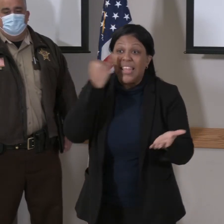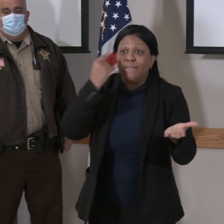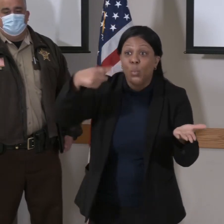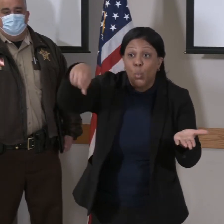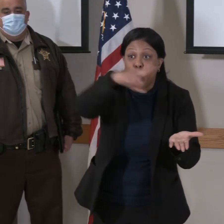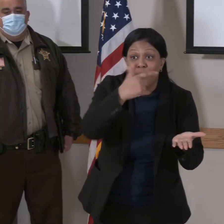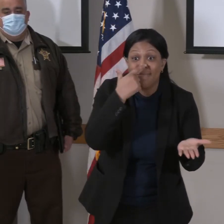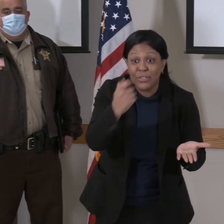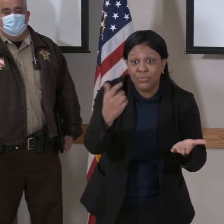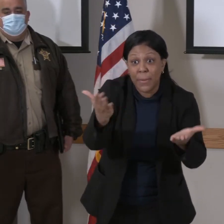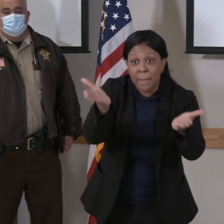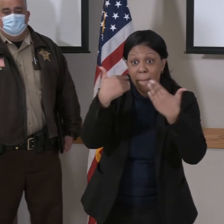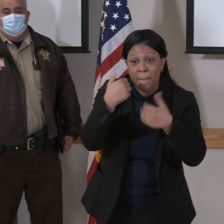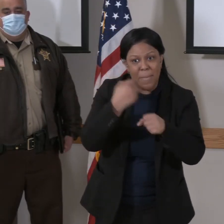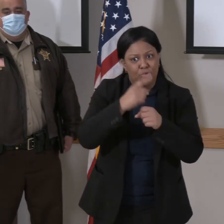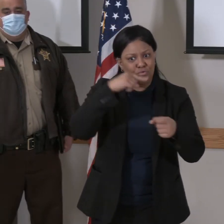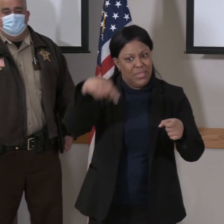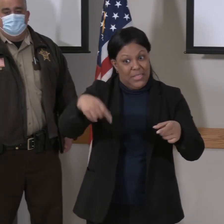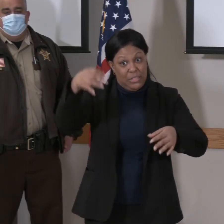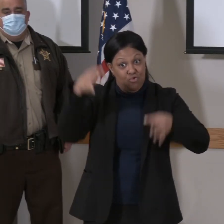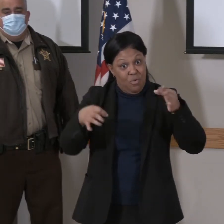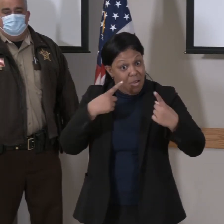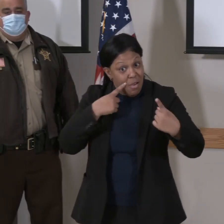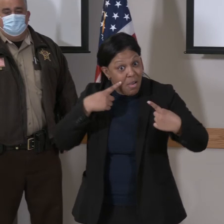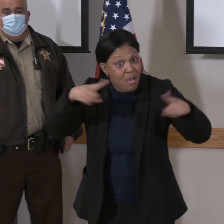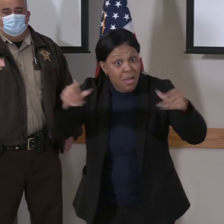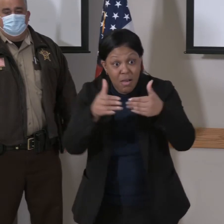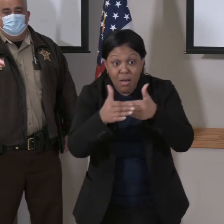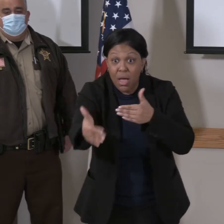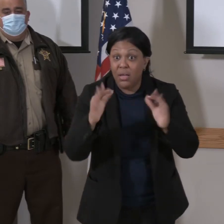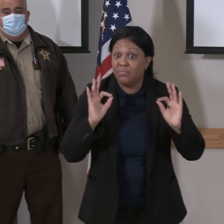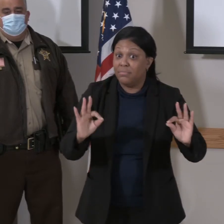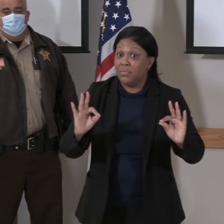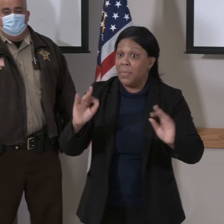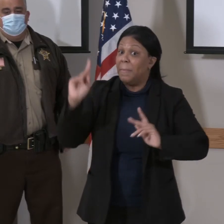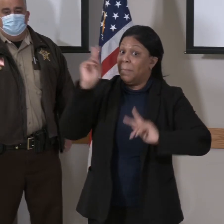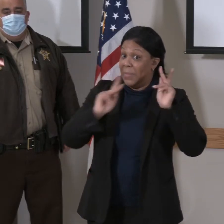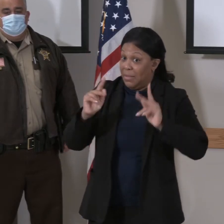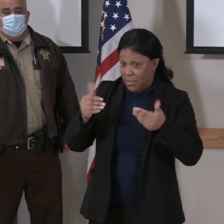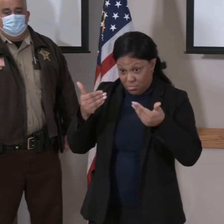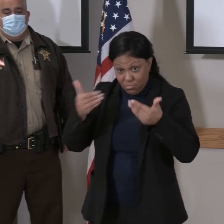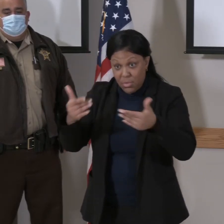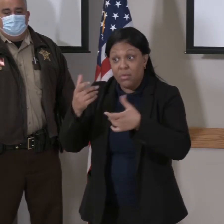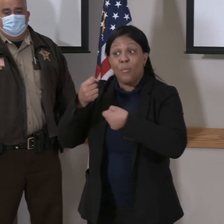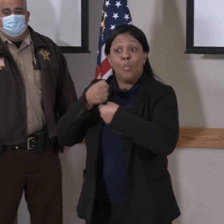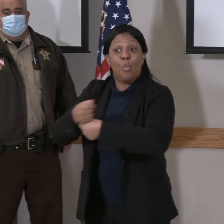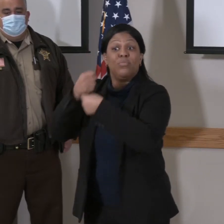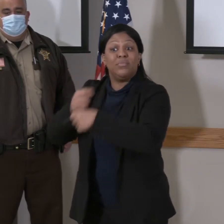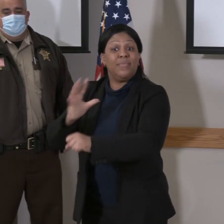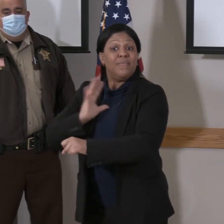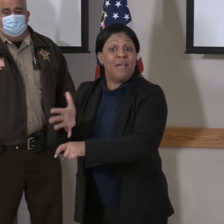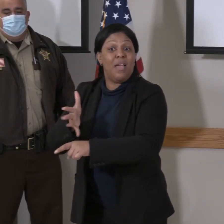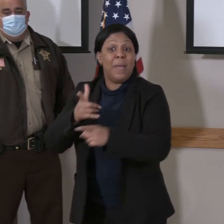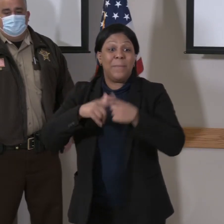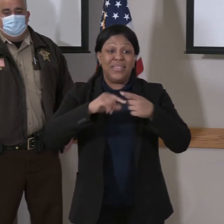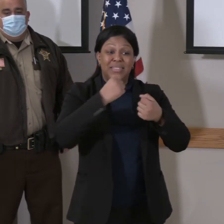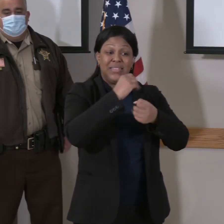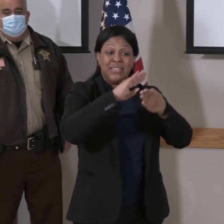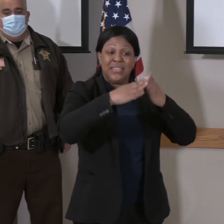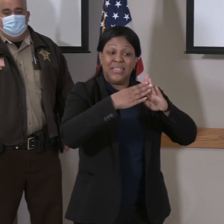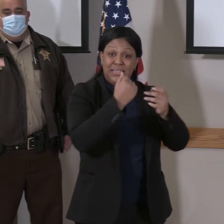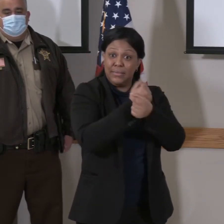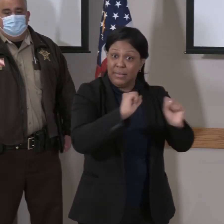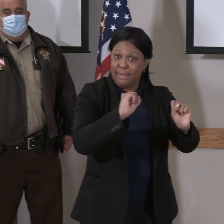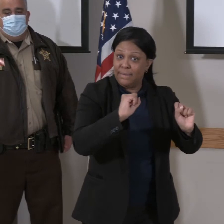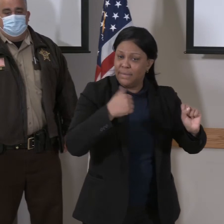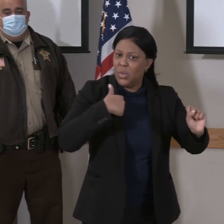off the way it's supposed to, with folks' First Amendment rights protected and the trial safe and the city safe also, that we're still open to having